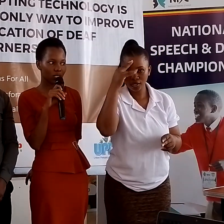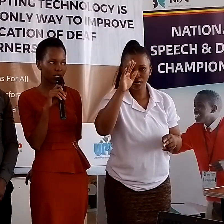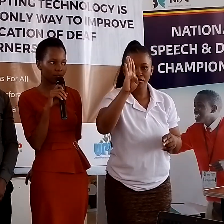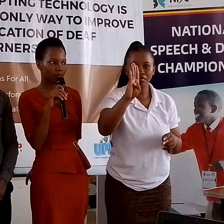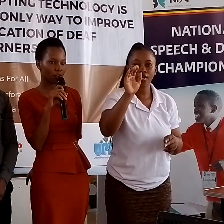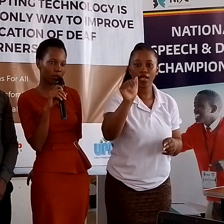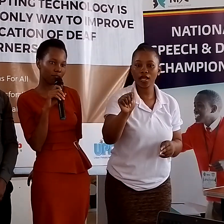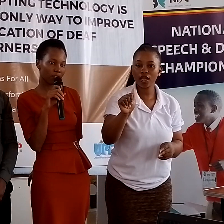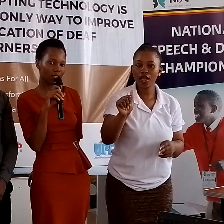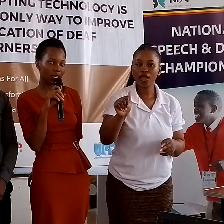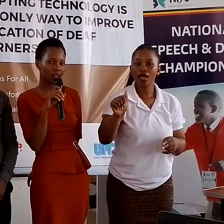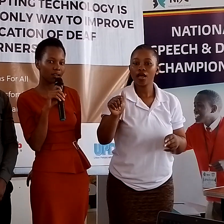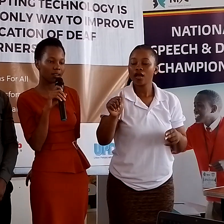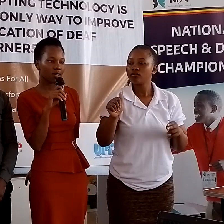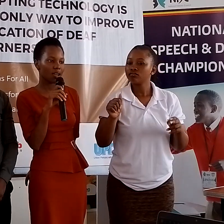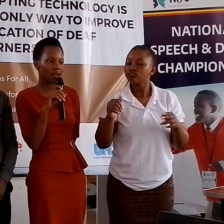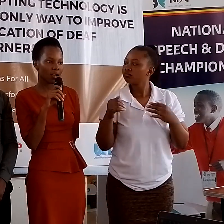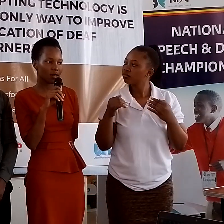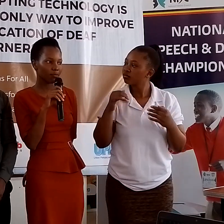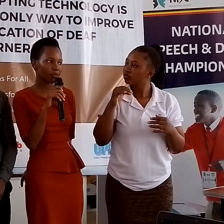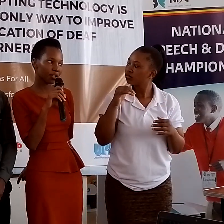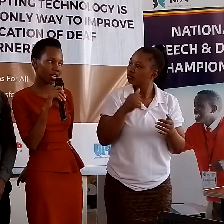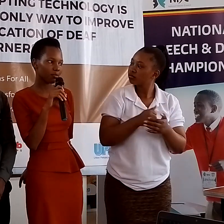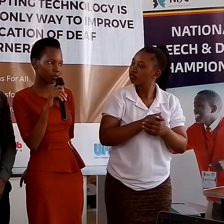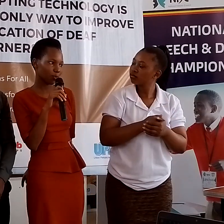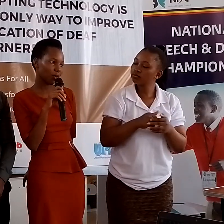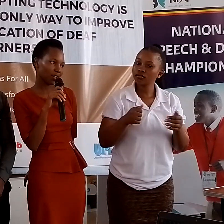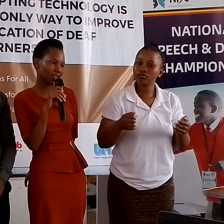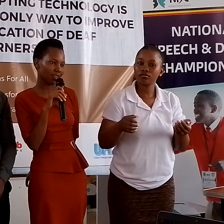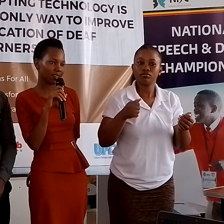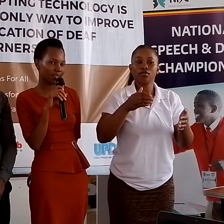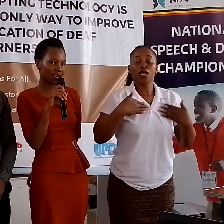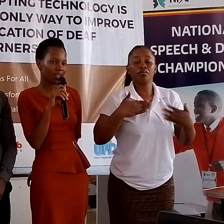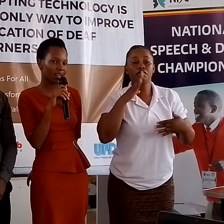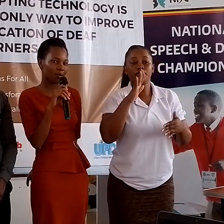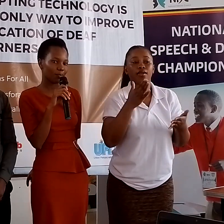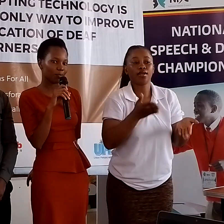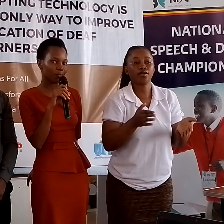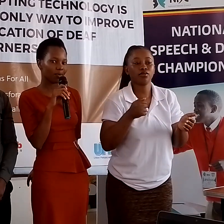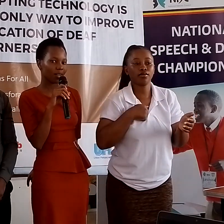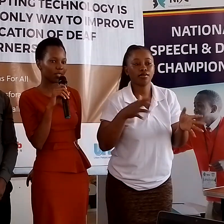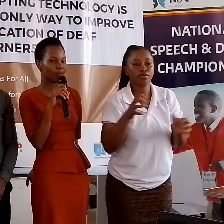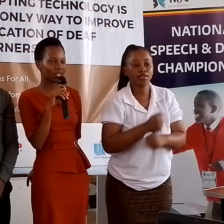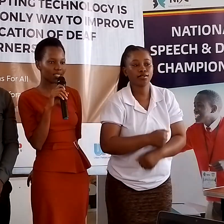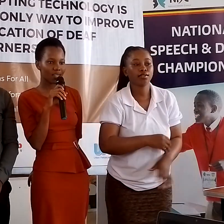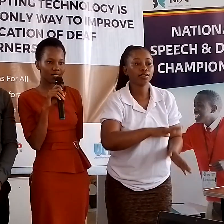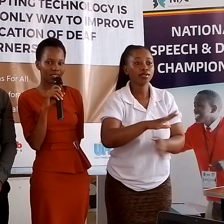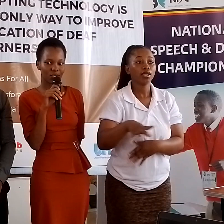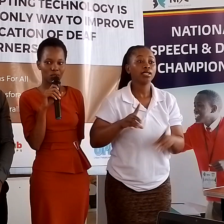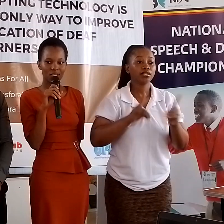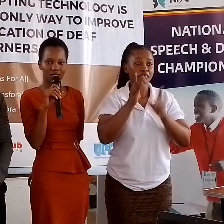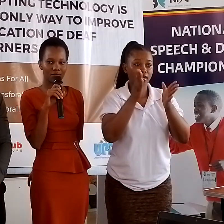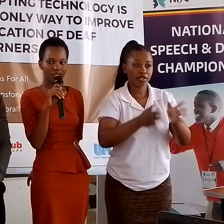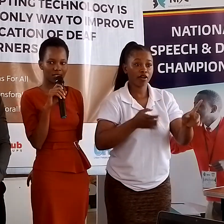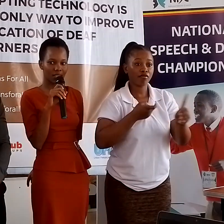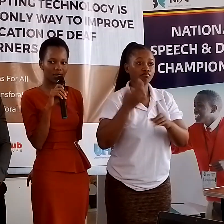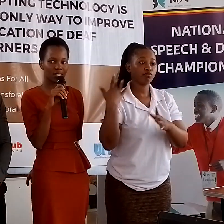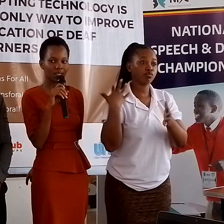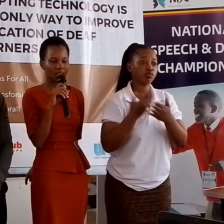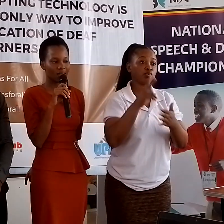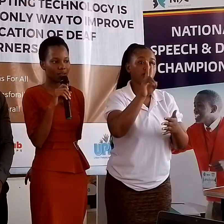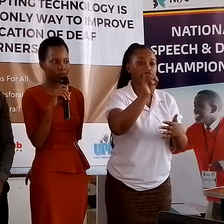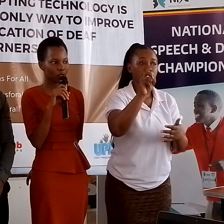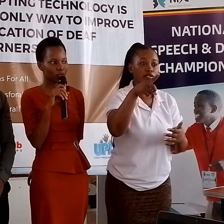of Law for my point here, and I'm very happy to be here. I'm a debater since